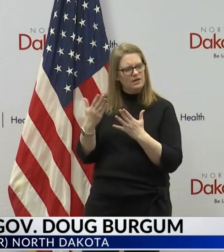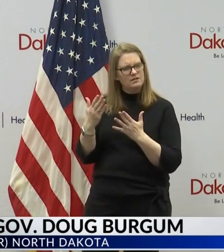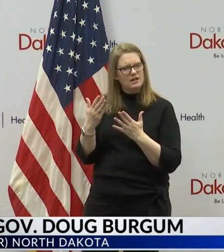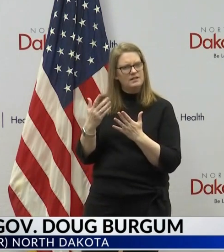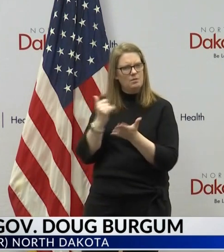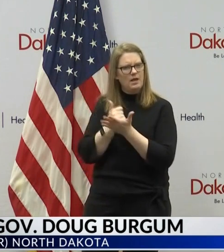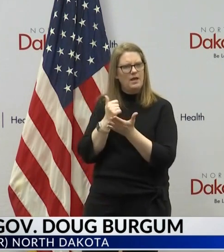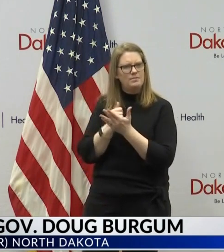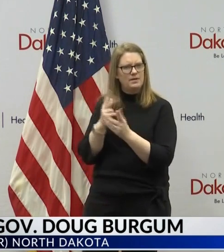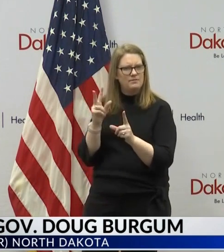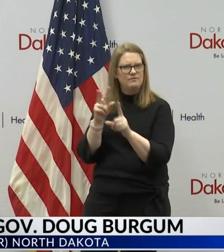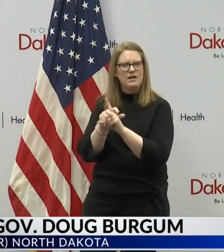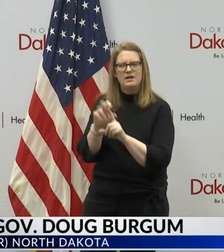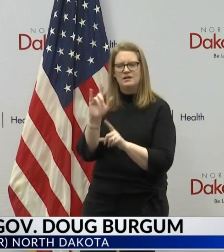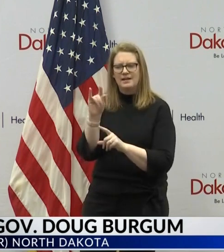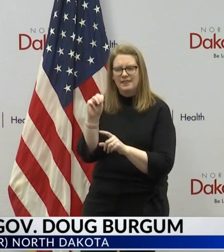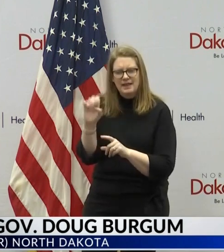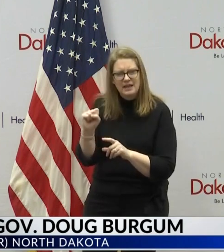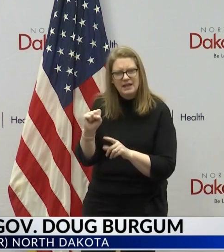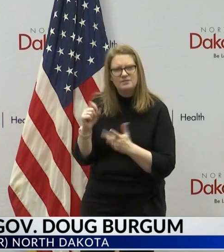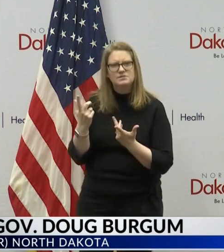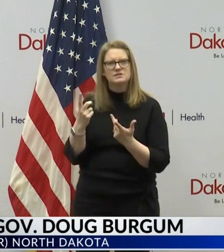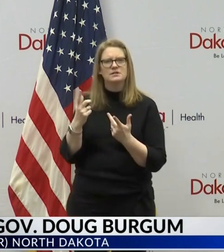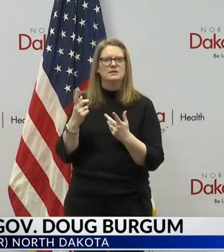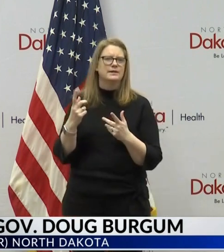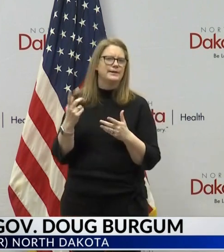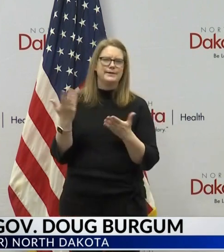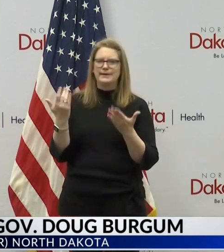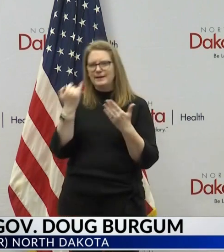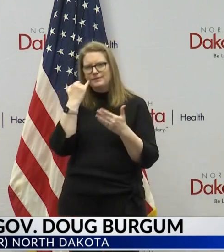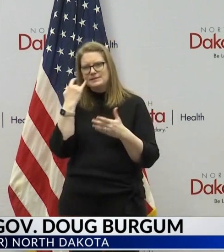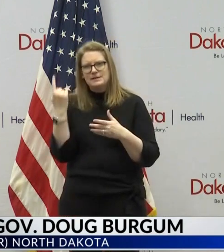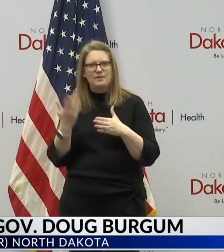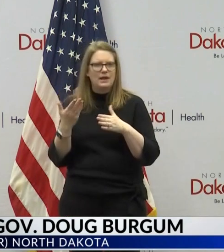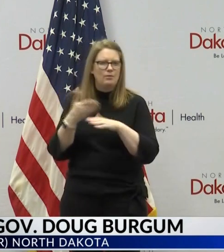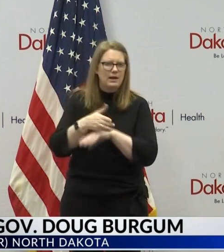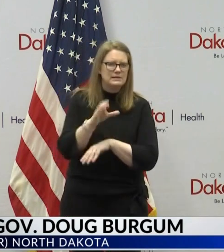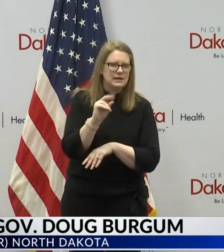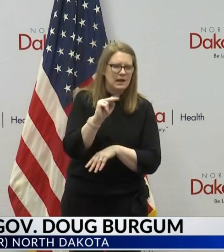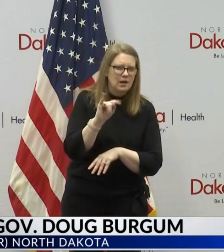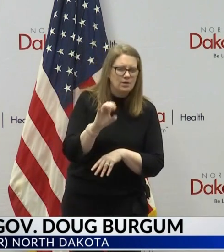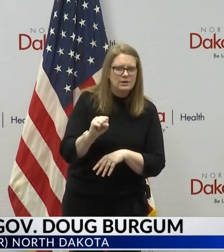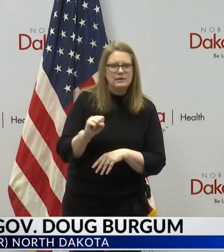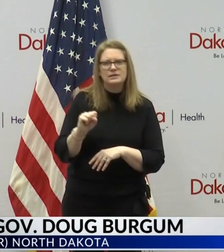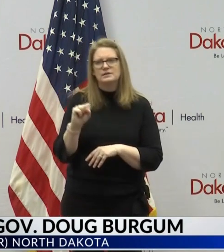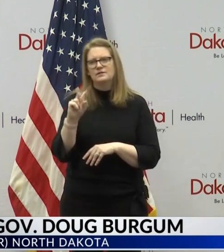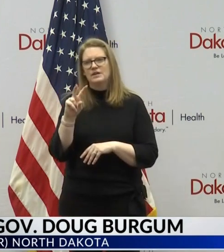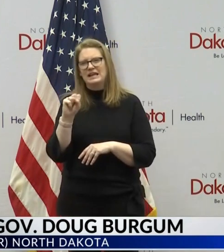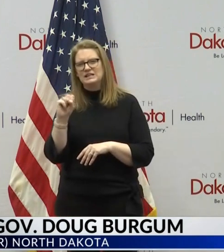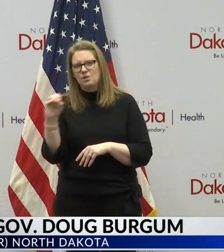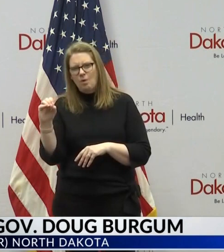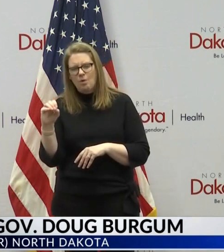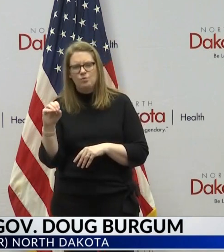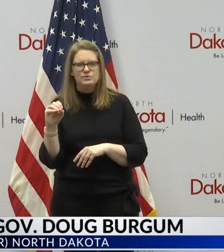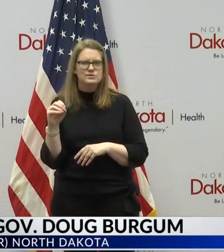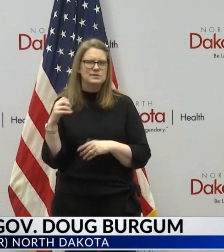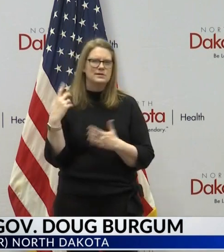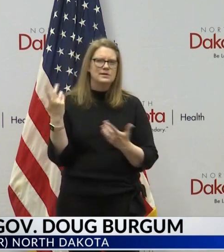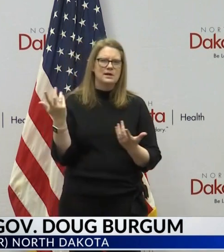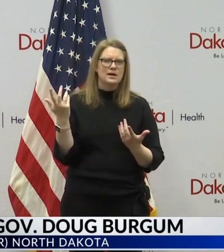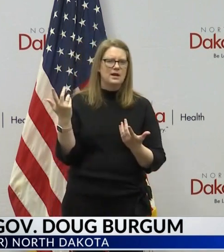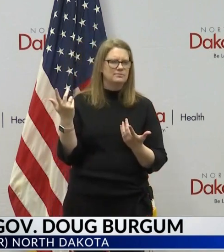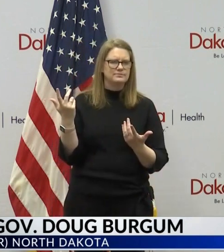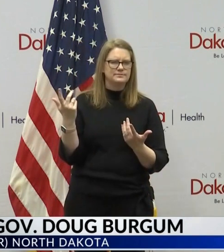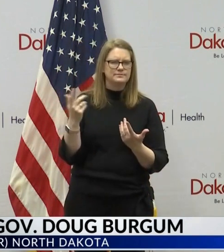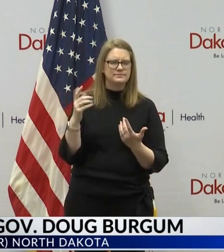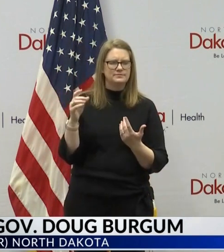claims, and whether it's due to variations across counties, whether it's National Veteran Service Officers, VSOs, they